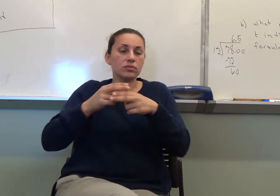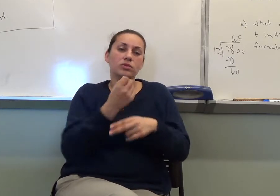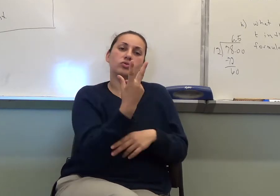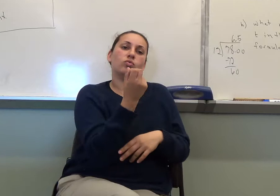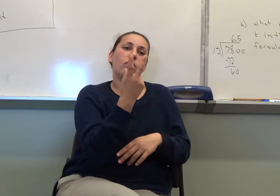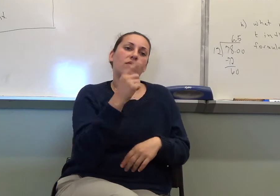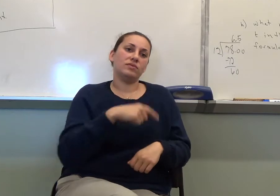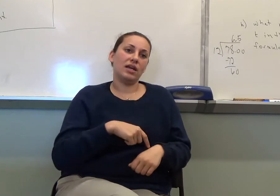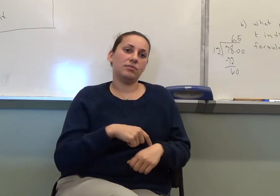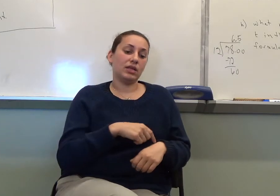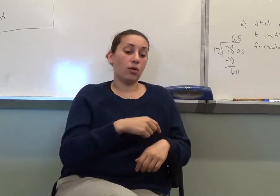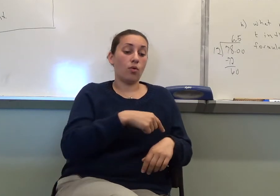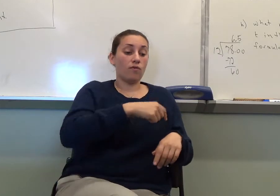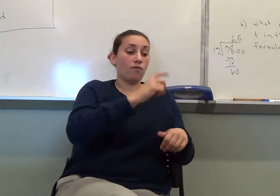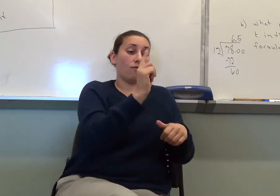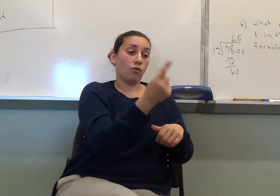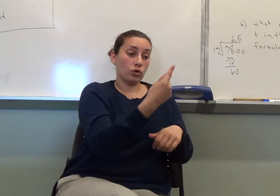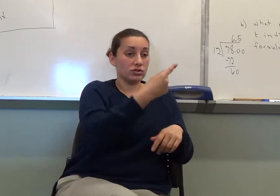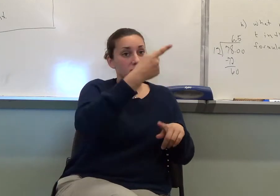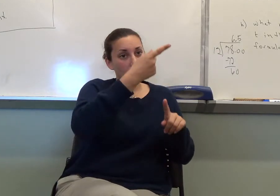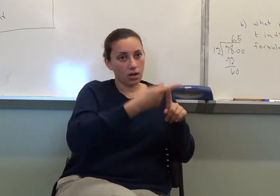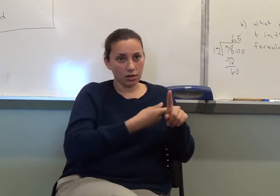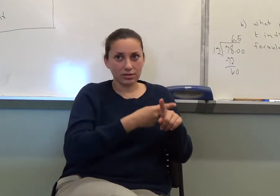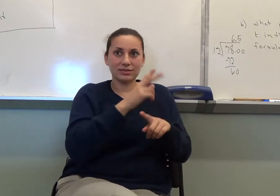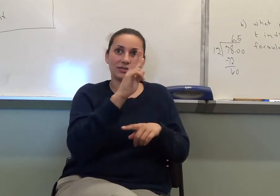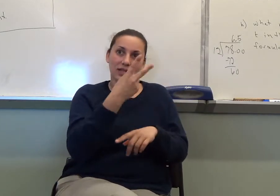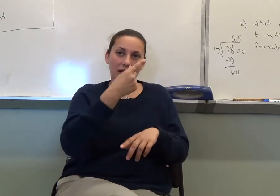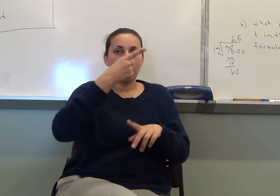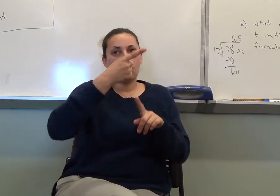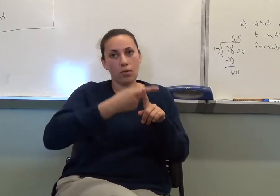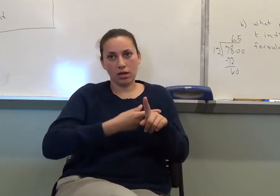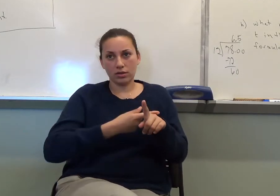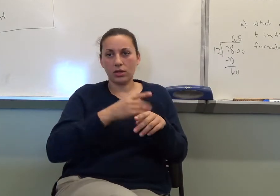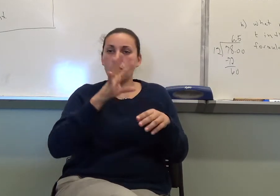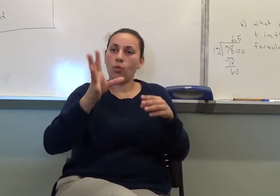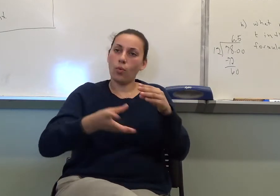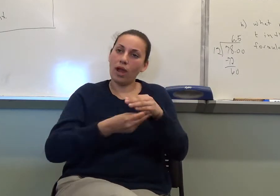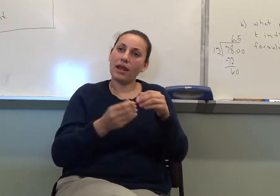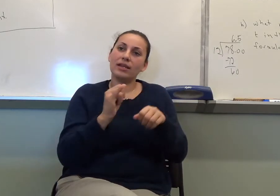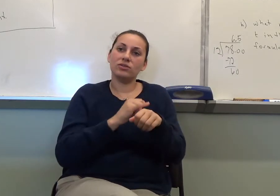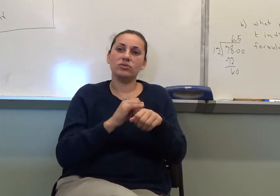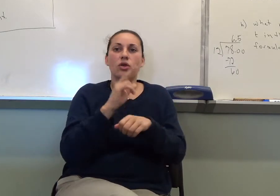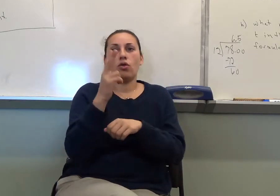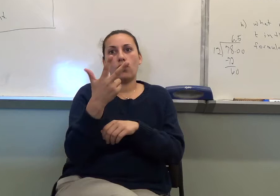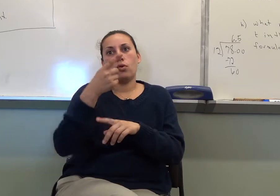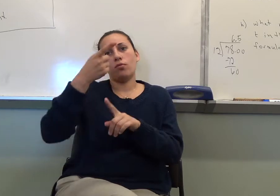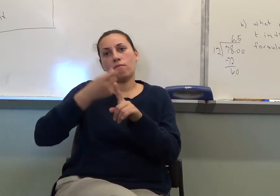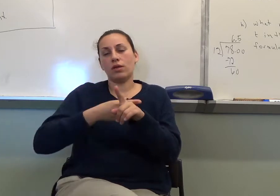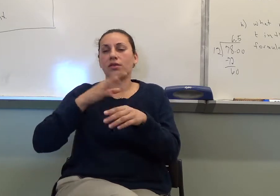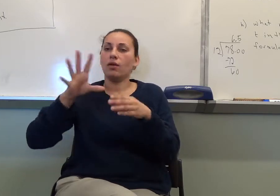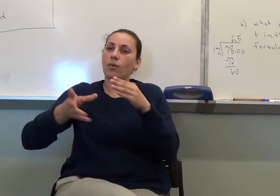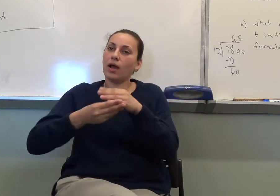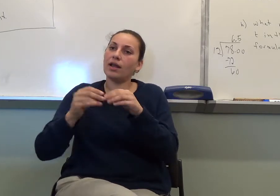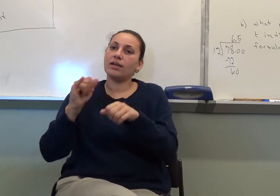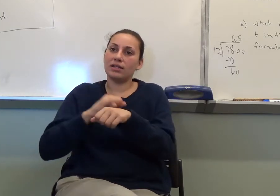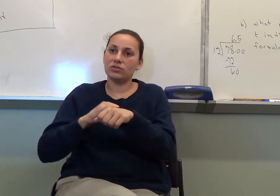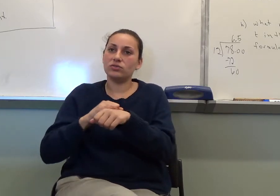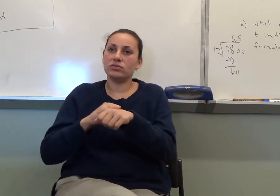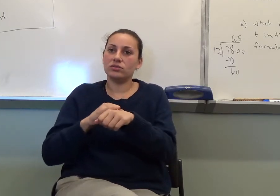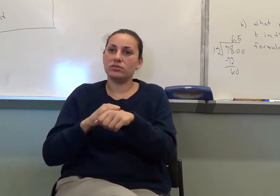5, up to 12. And you'll get the same answer, within, rounding that you got if you